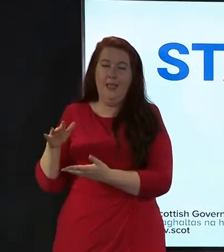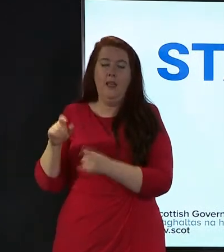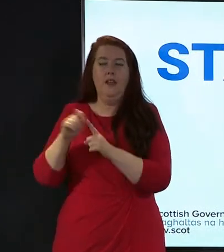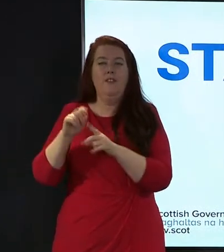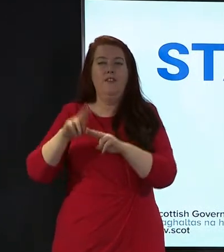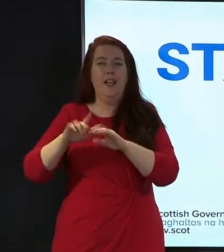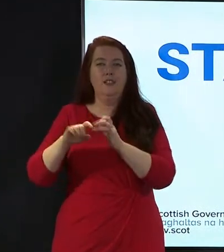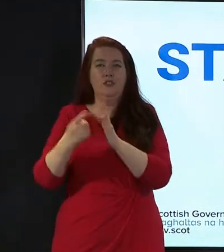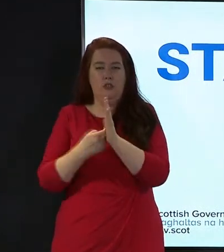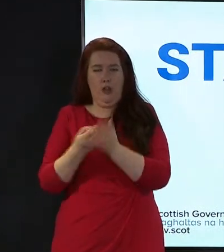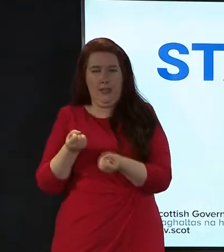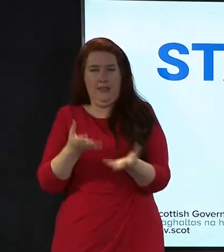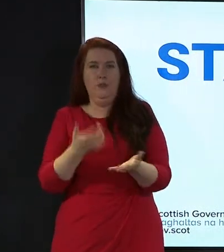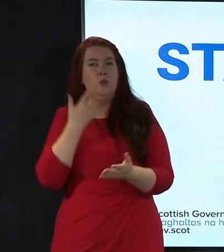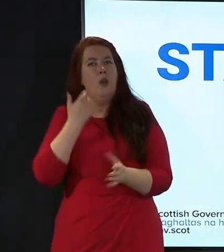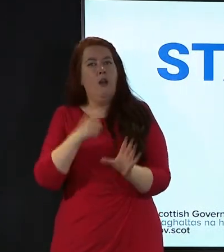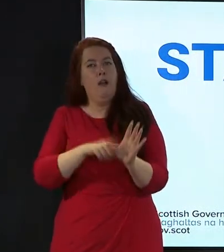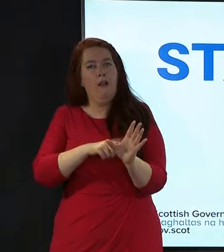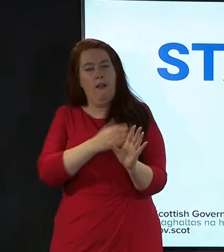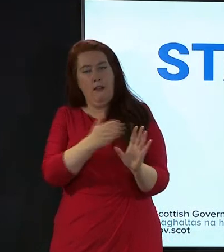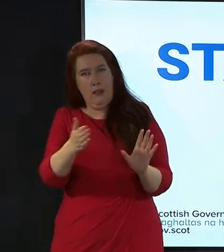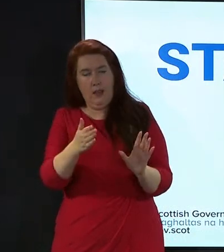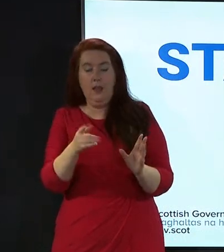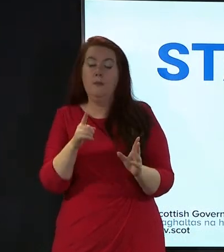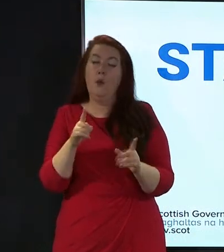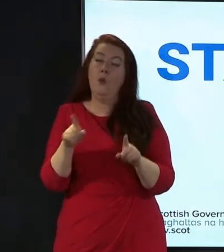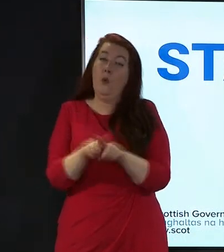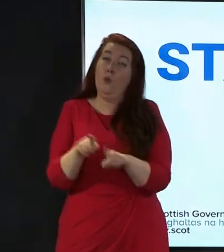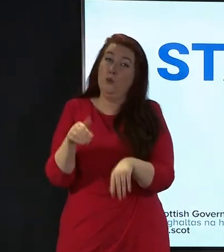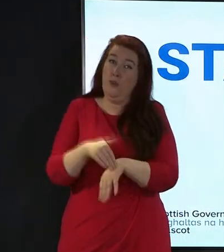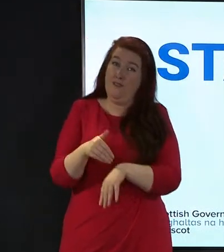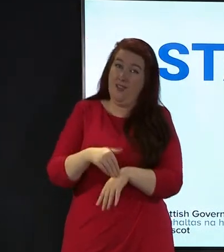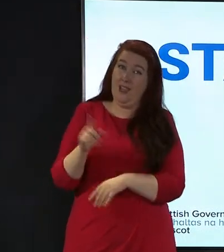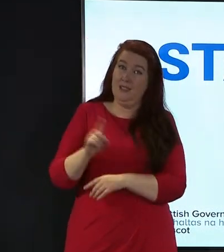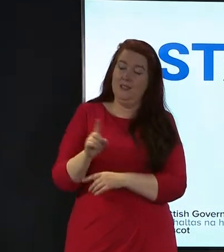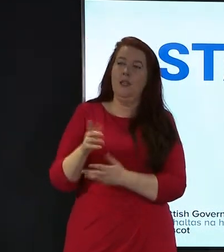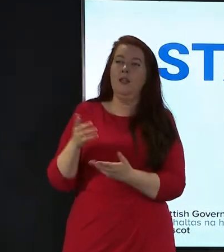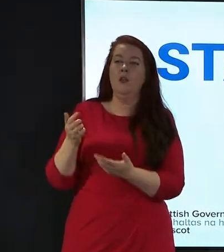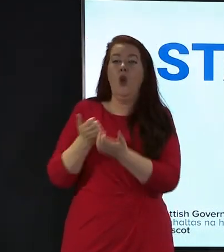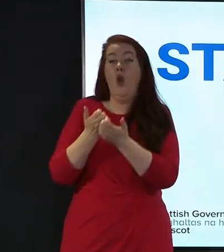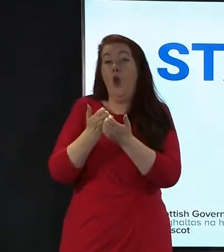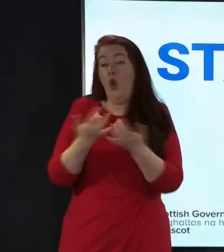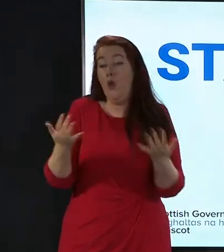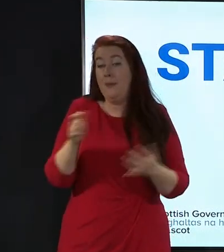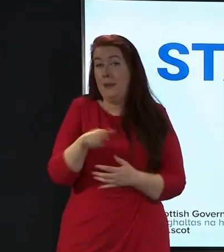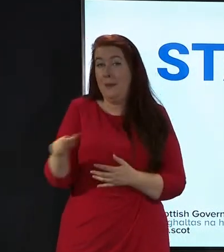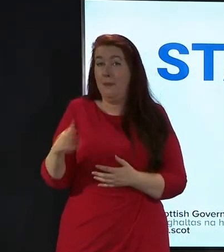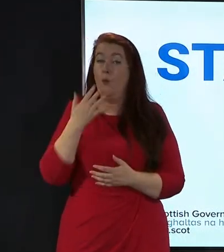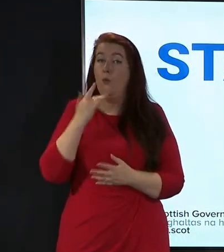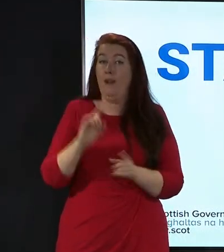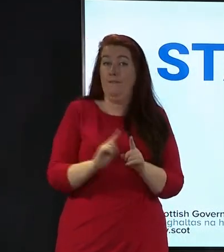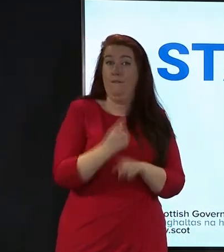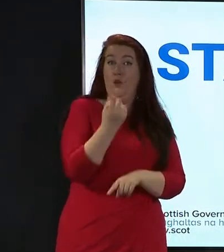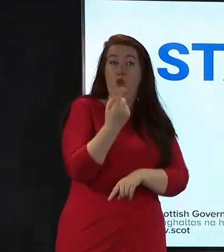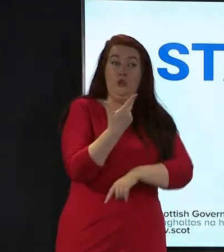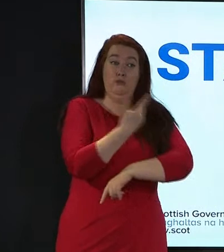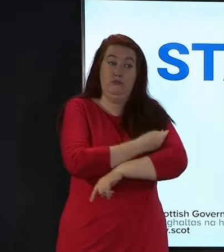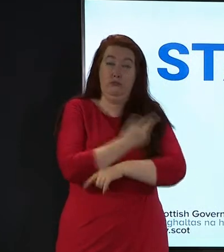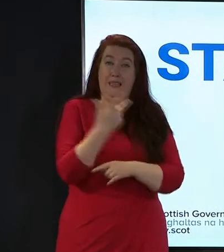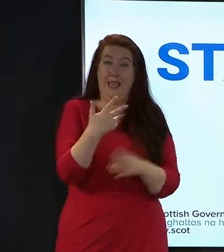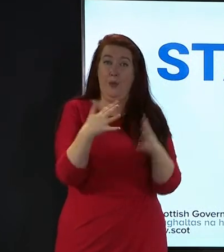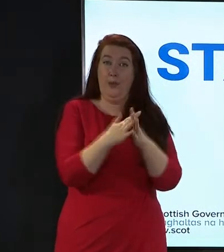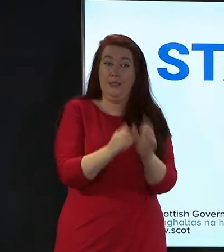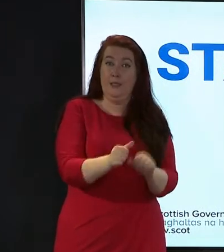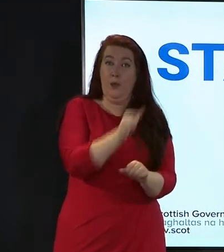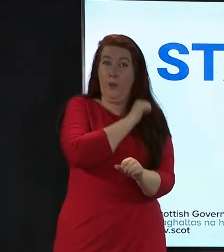younger age groups. But the other limiting factor there is the number of people who would have got their first dose 8 weeks ago. So if